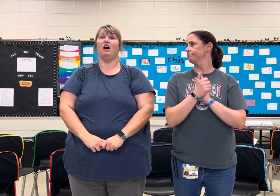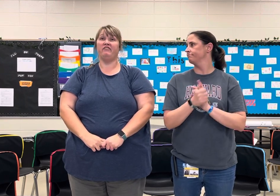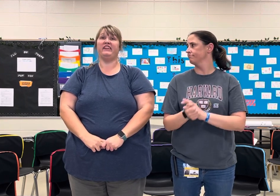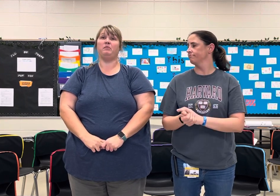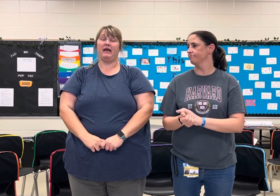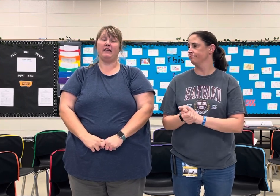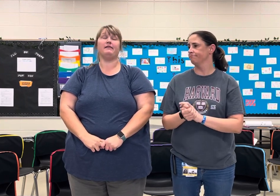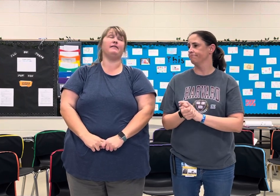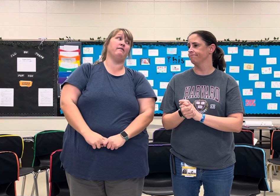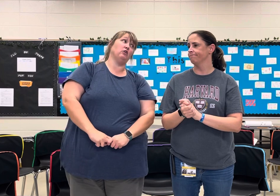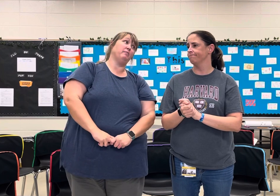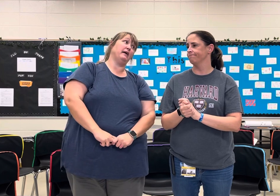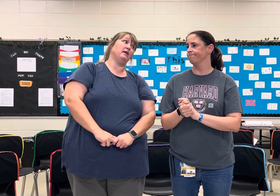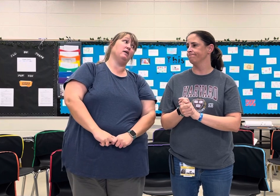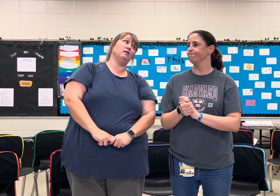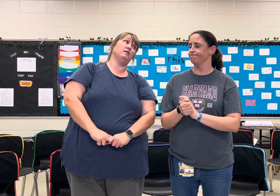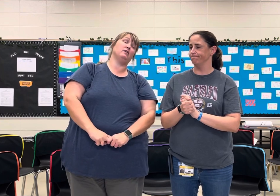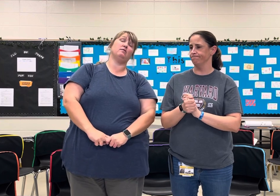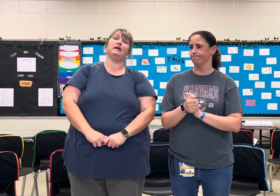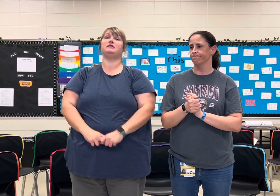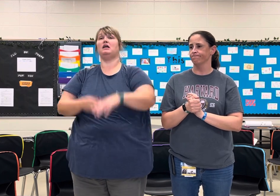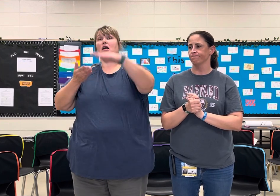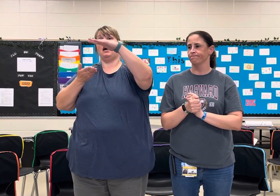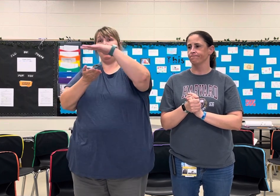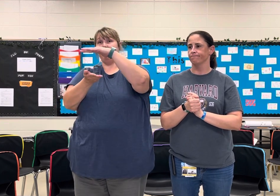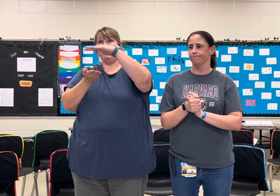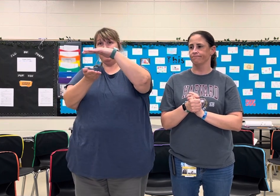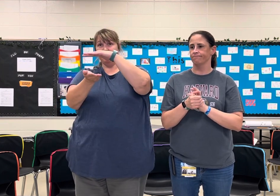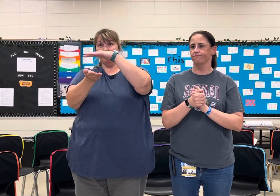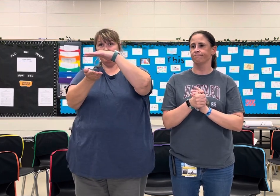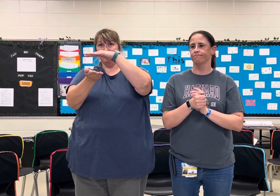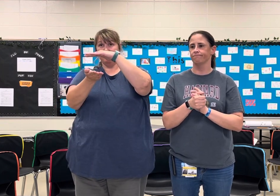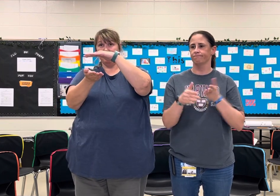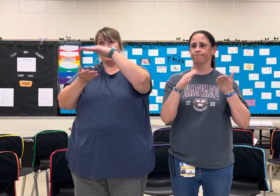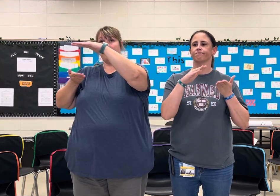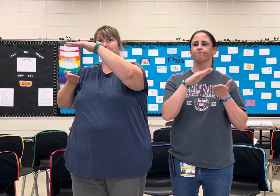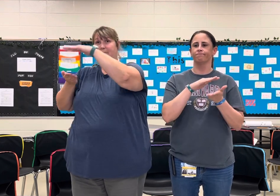Oven and bake is a noun verb pair. Mhm. Correct. Oven. Bake.